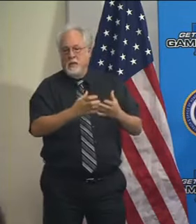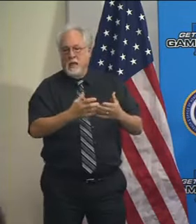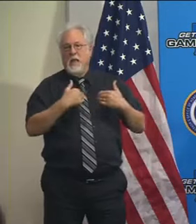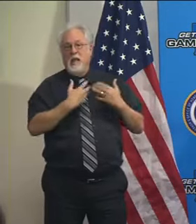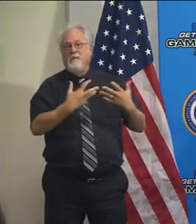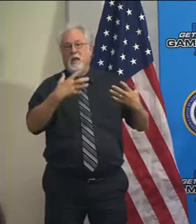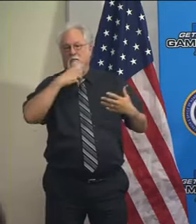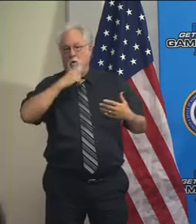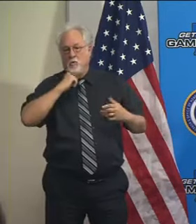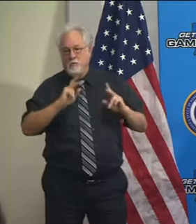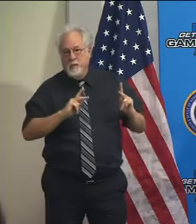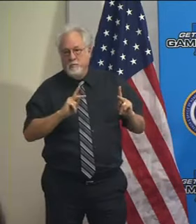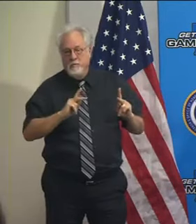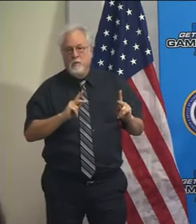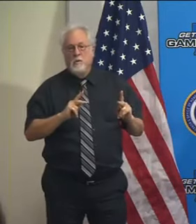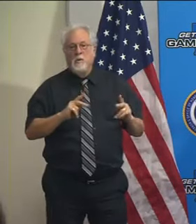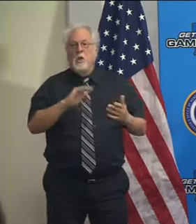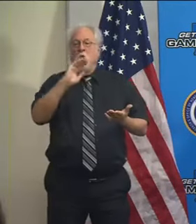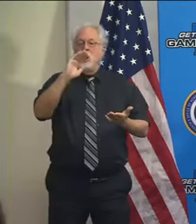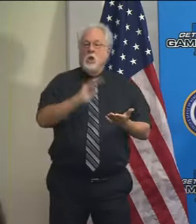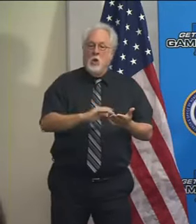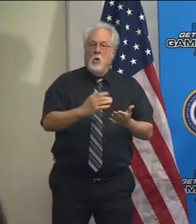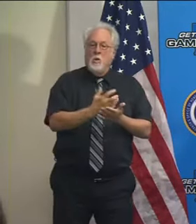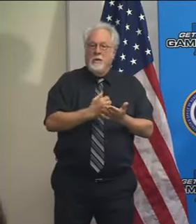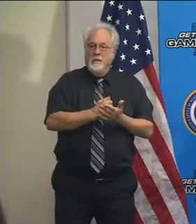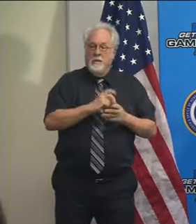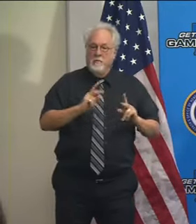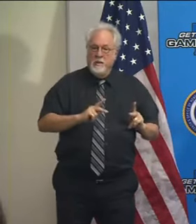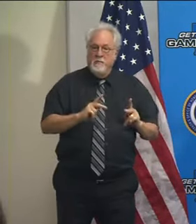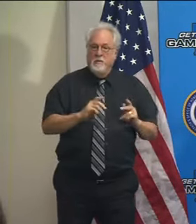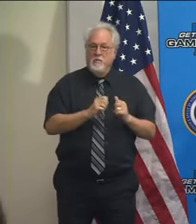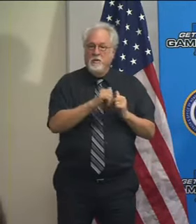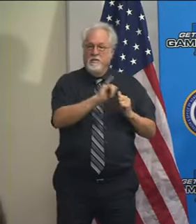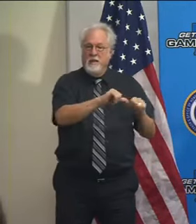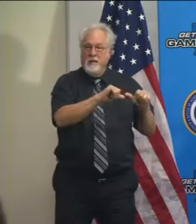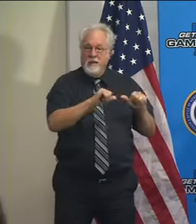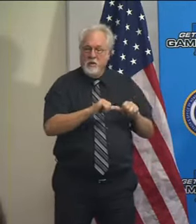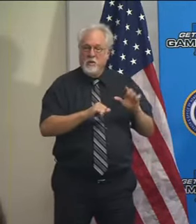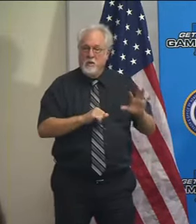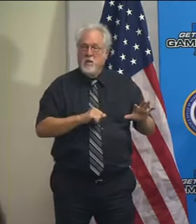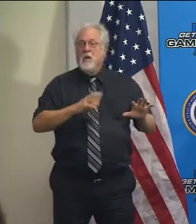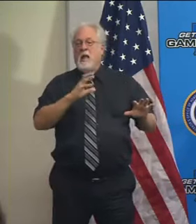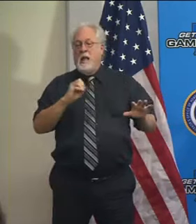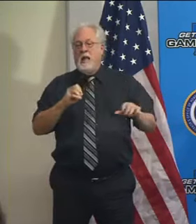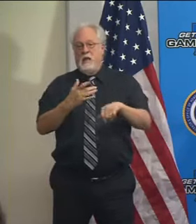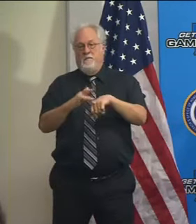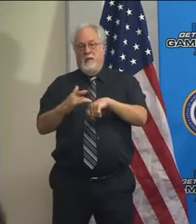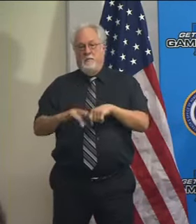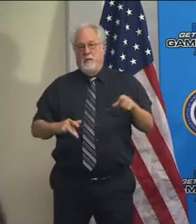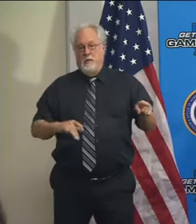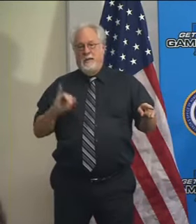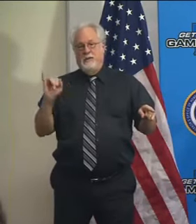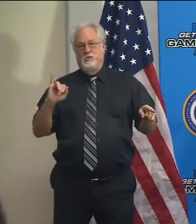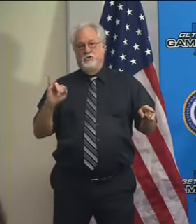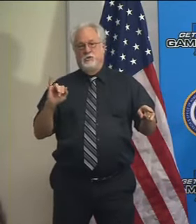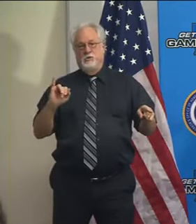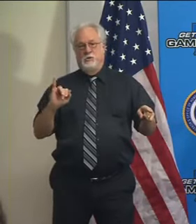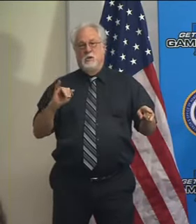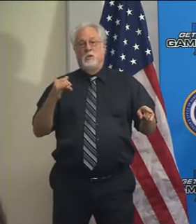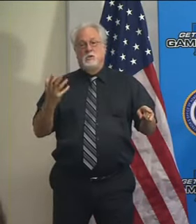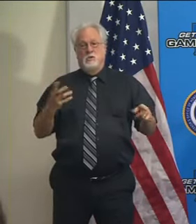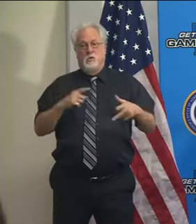lot of elderly, low to moderate income people in the area with the concentration of damage, and the availability of insurance? And so